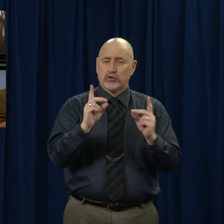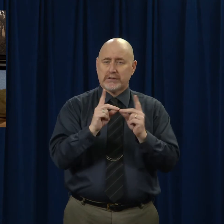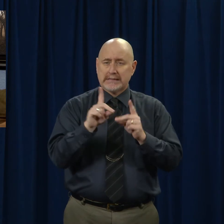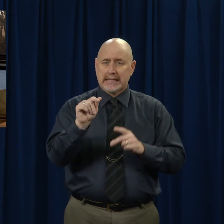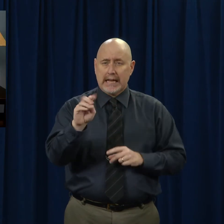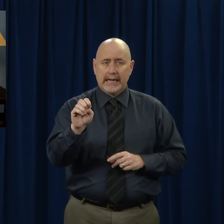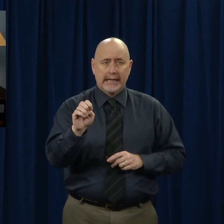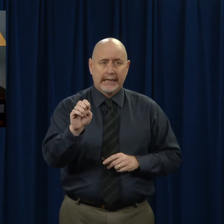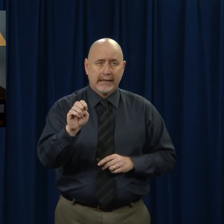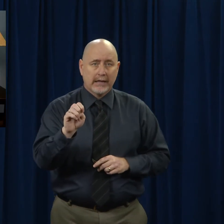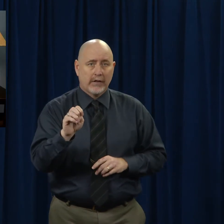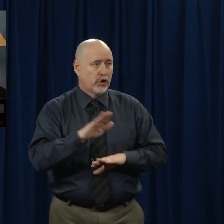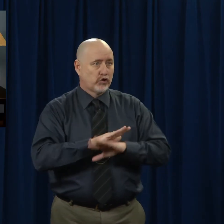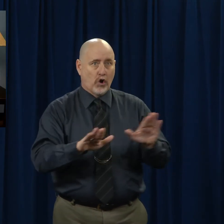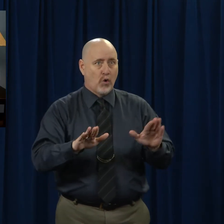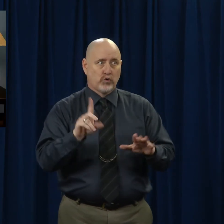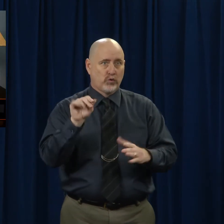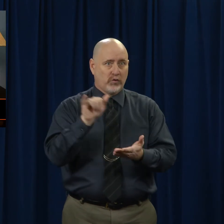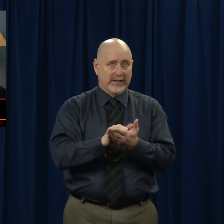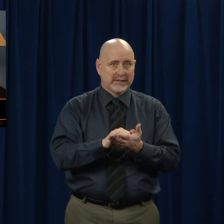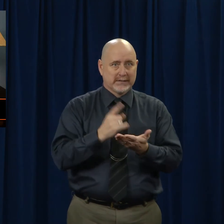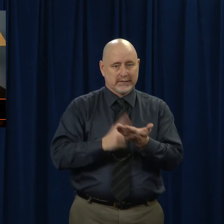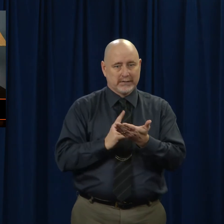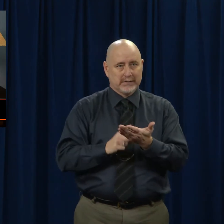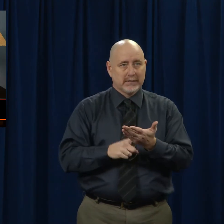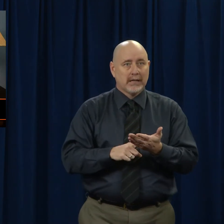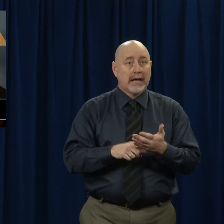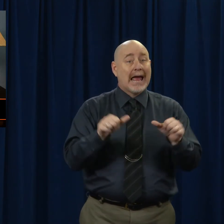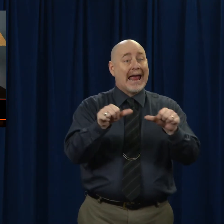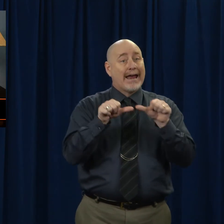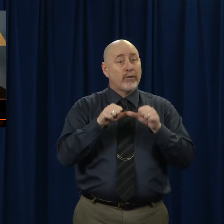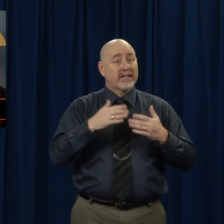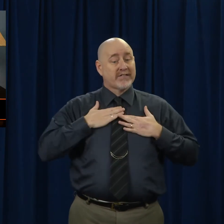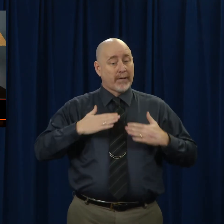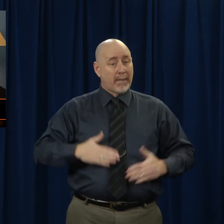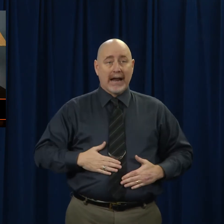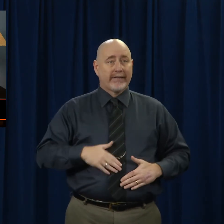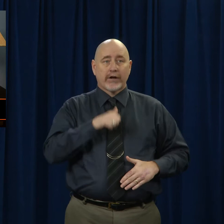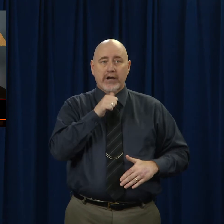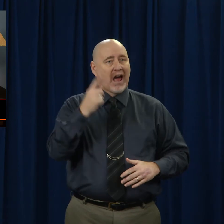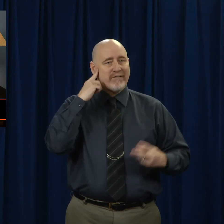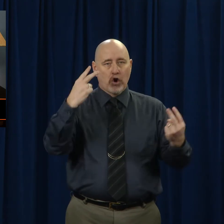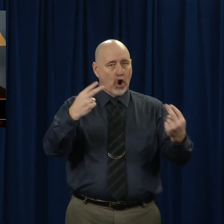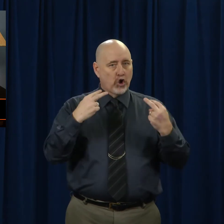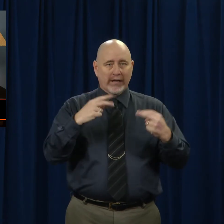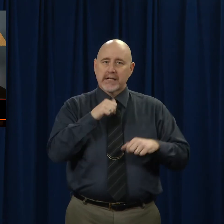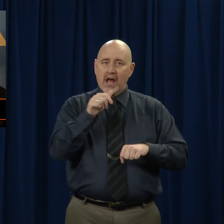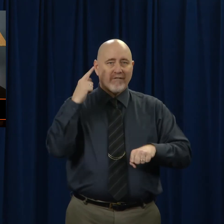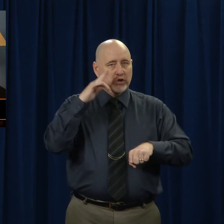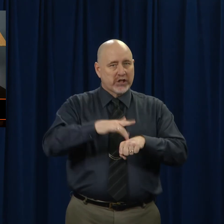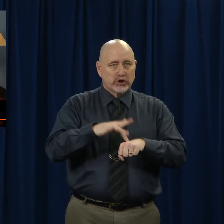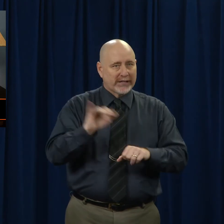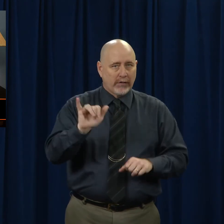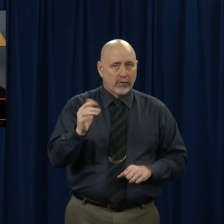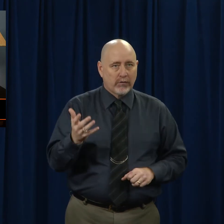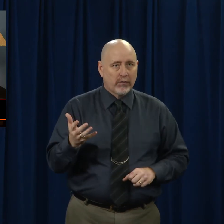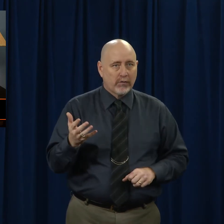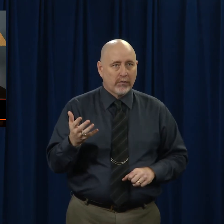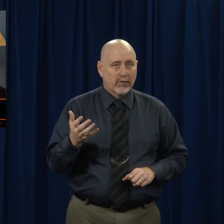we've got to talk about the don't go there's about dating. Areas of the body that aren't for looking, aren't for touching